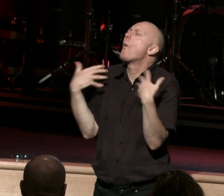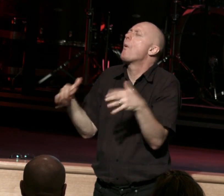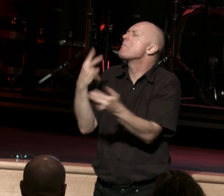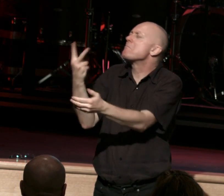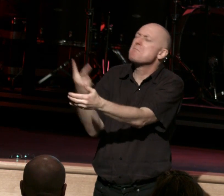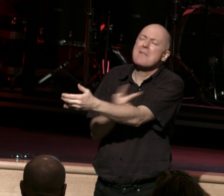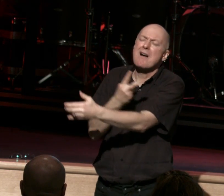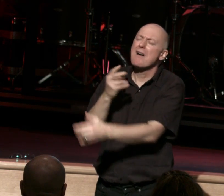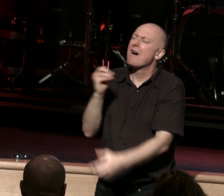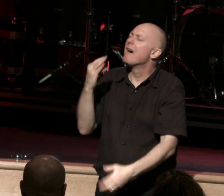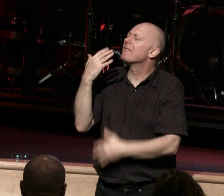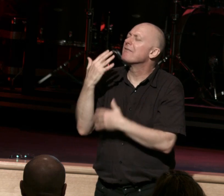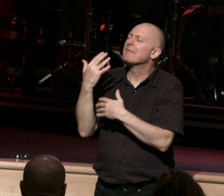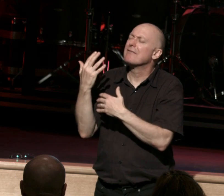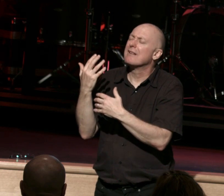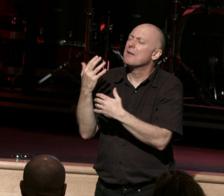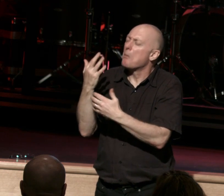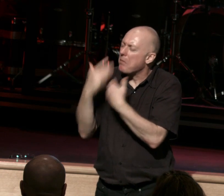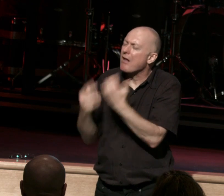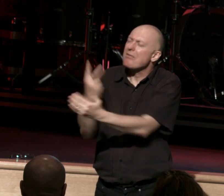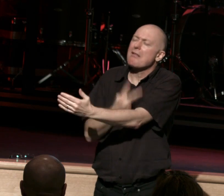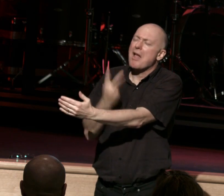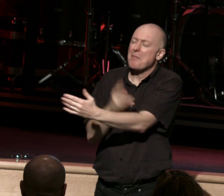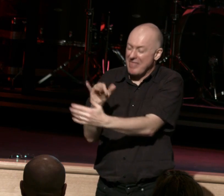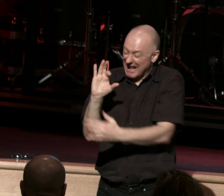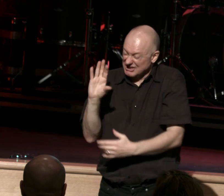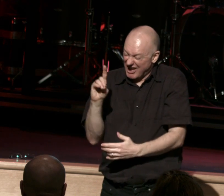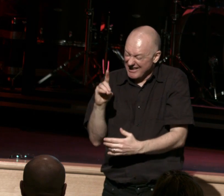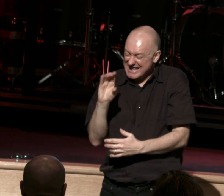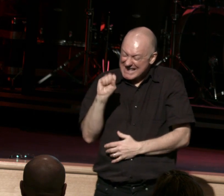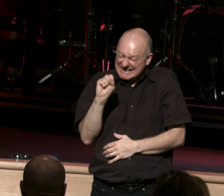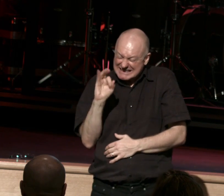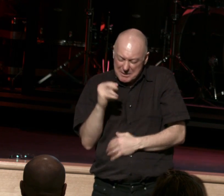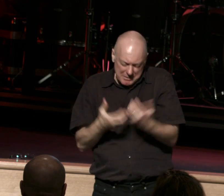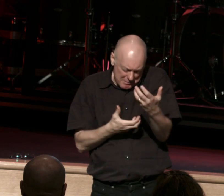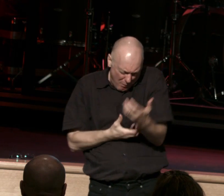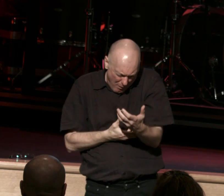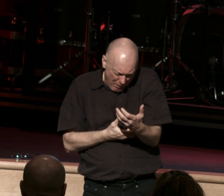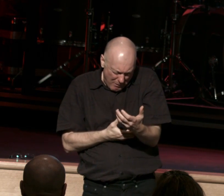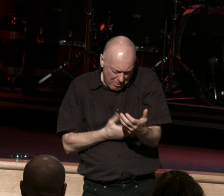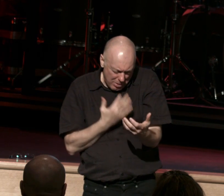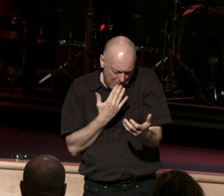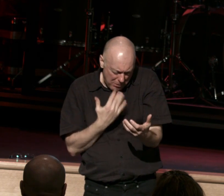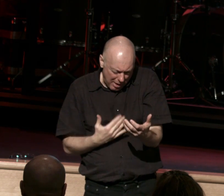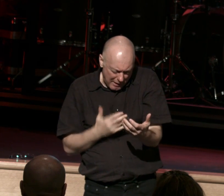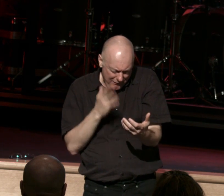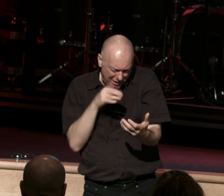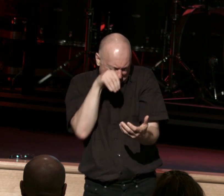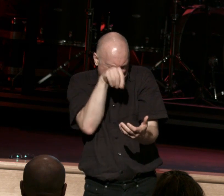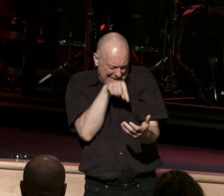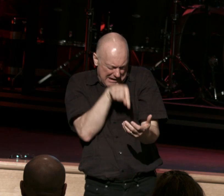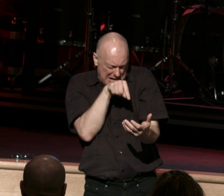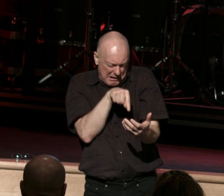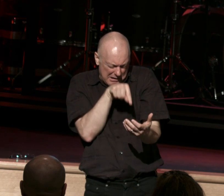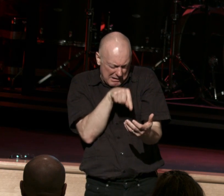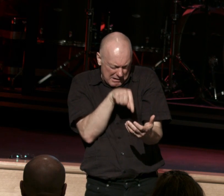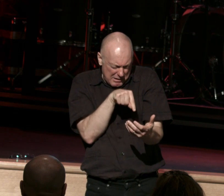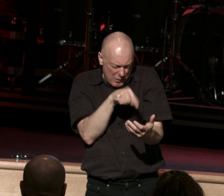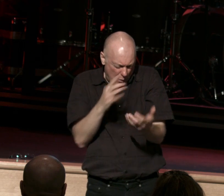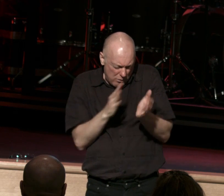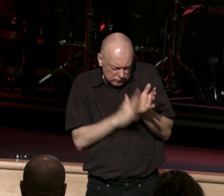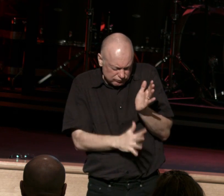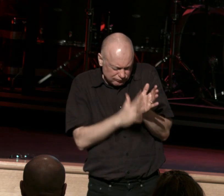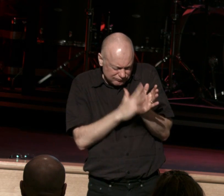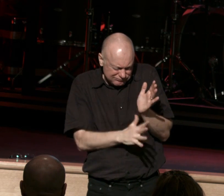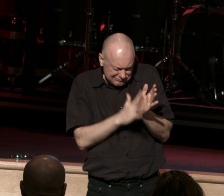awe of the blood of the Lamb. That child that Simeon held and his blood filled his veins. The blood, Lord,